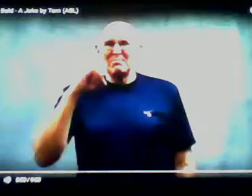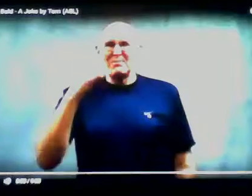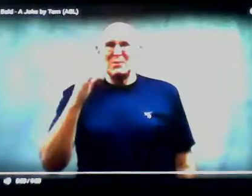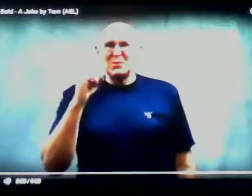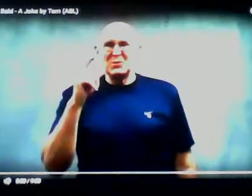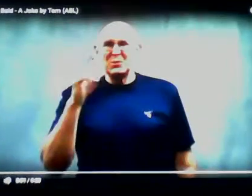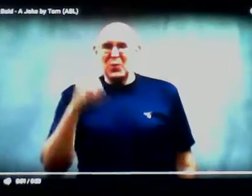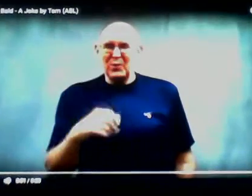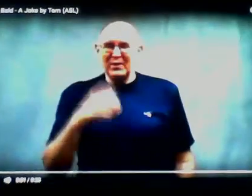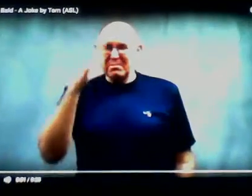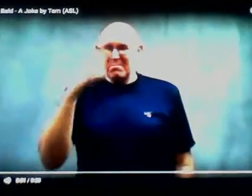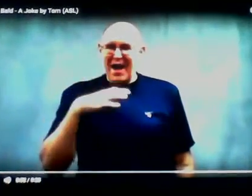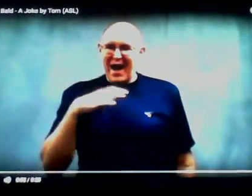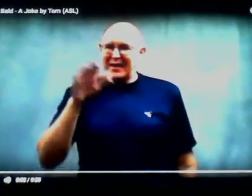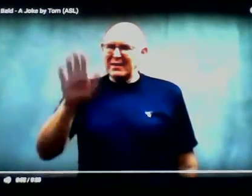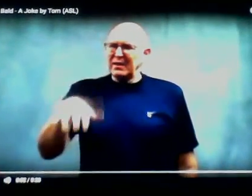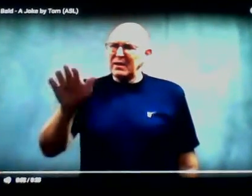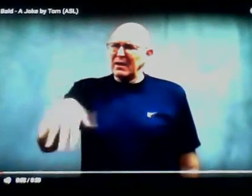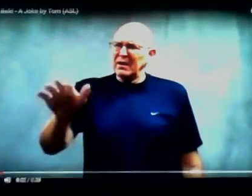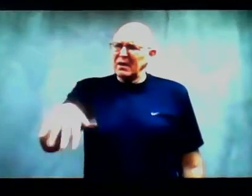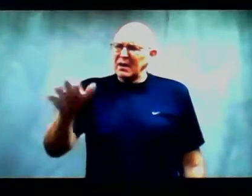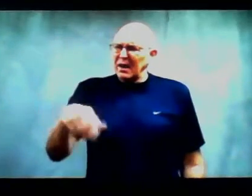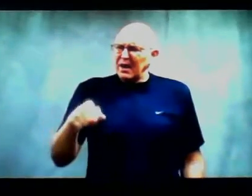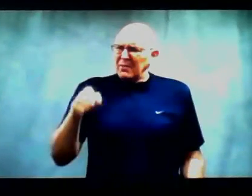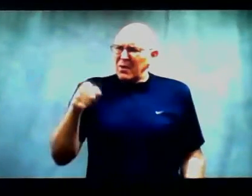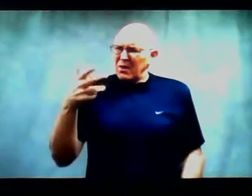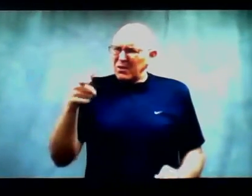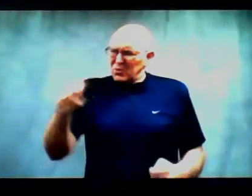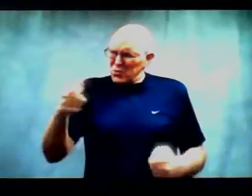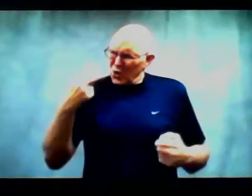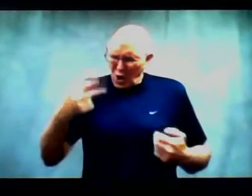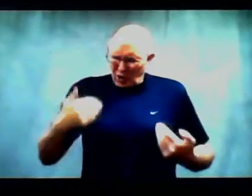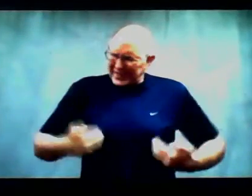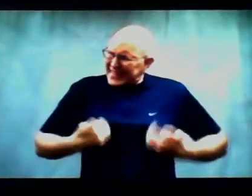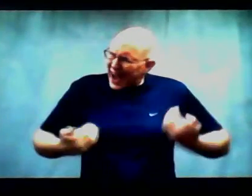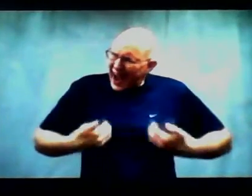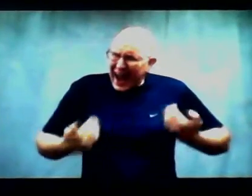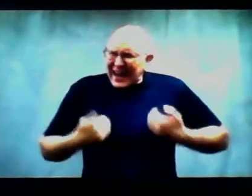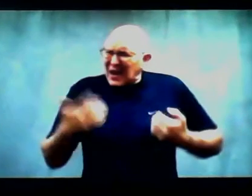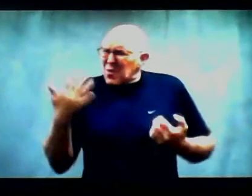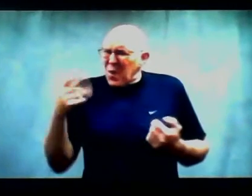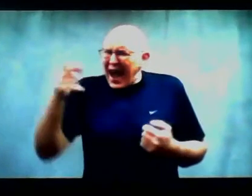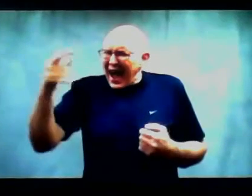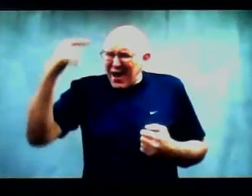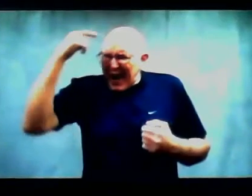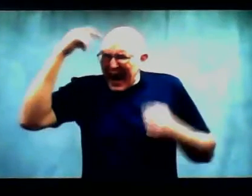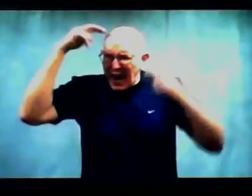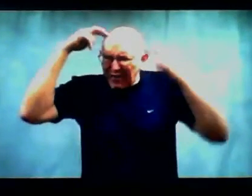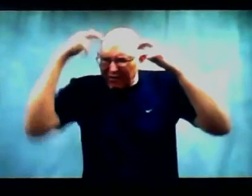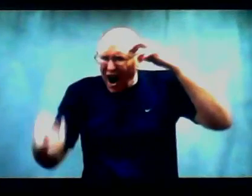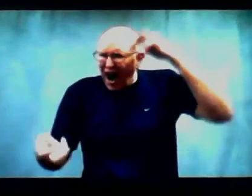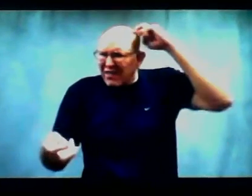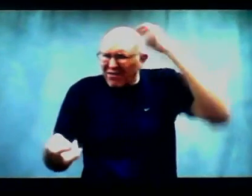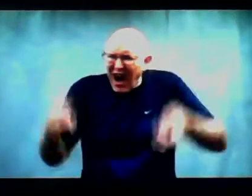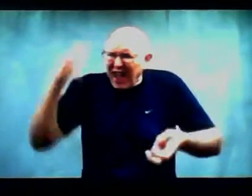It's a joke about a man. He asked a guy, he said, hey, you look really young. Why is your hair